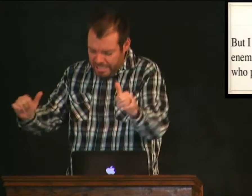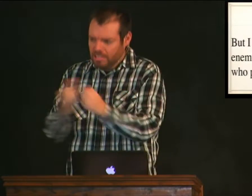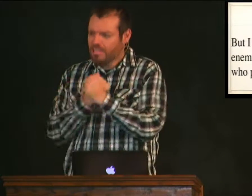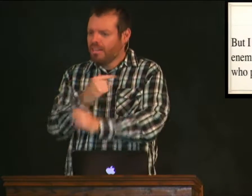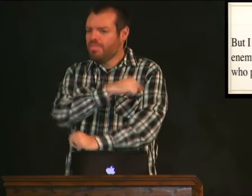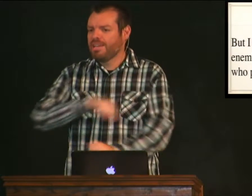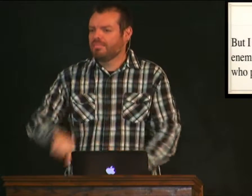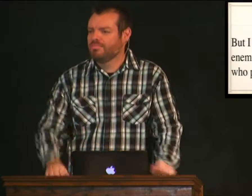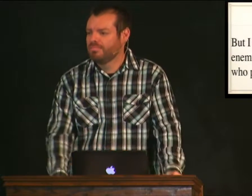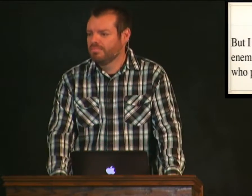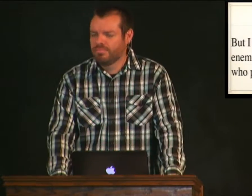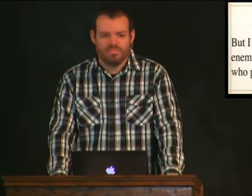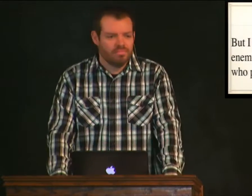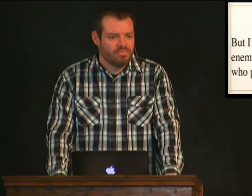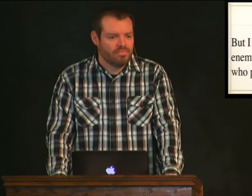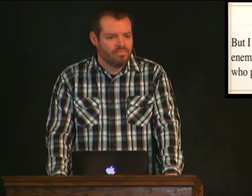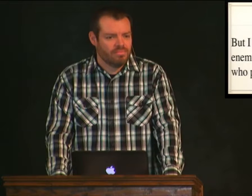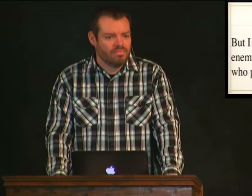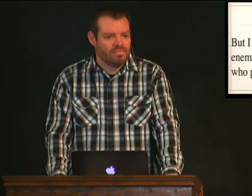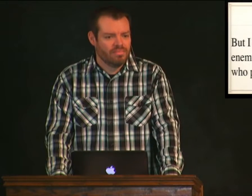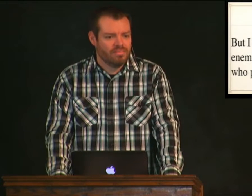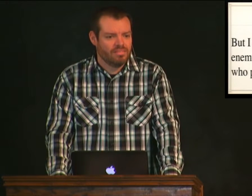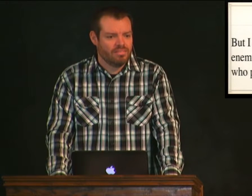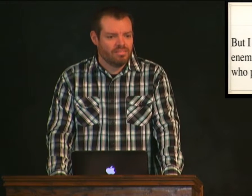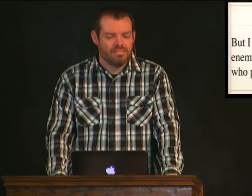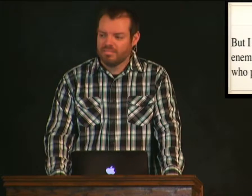Jesus still loved them.